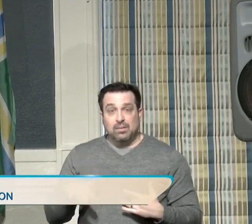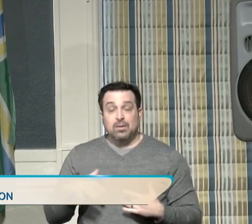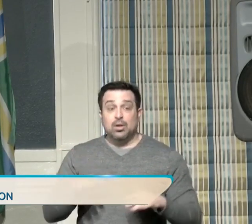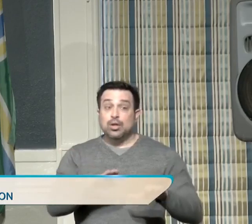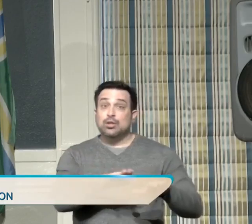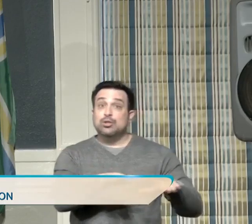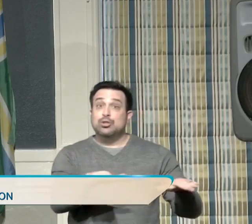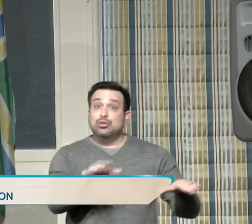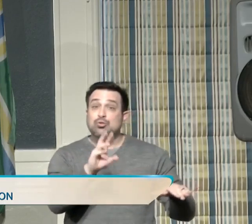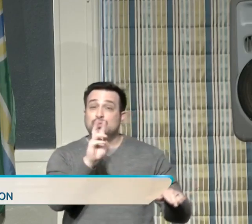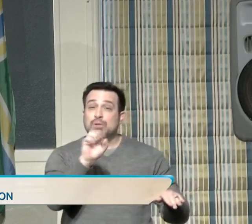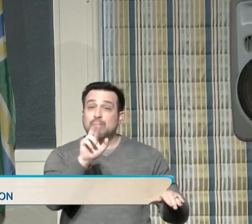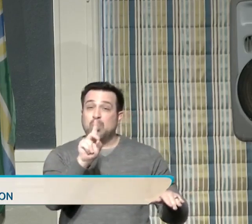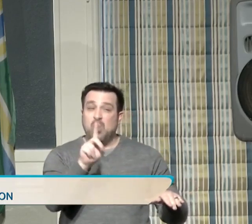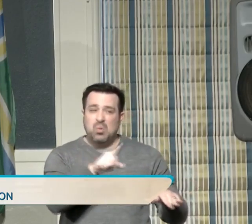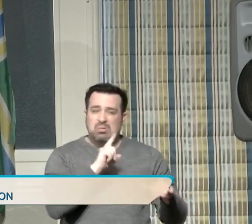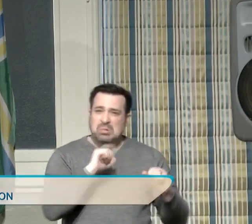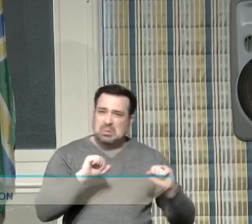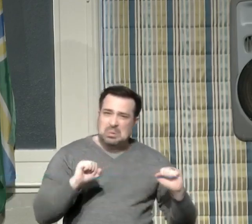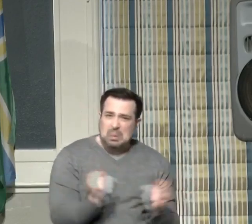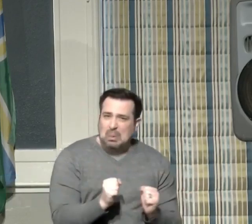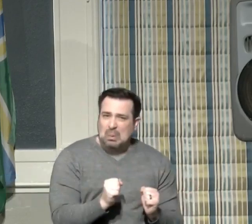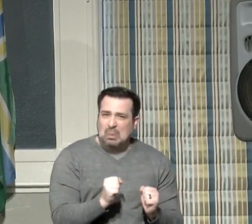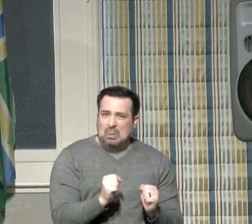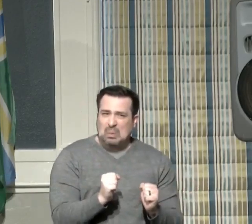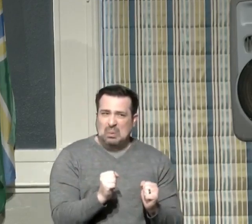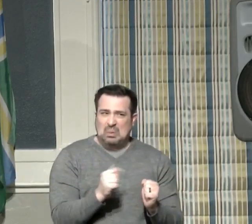The children's wards were these cold, austere